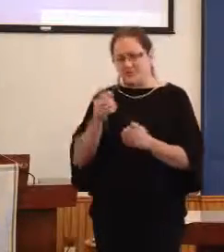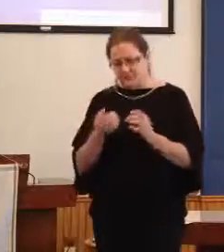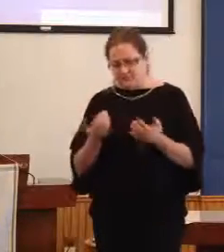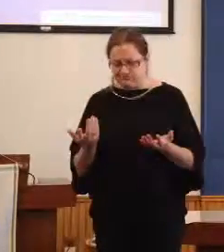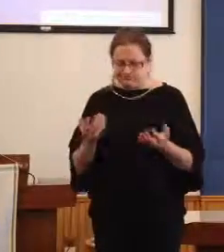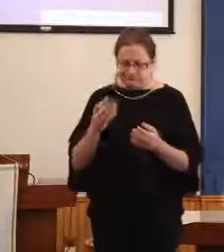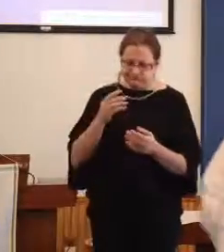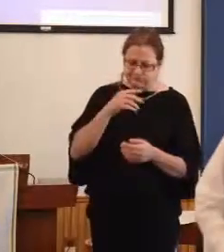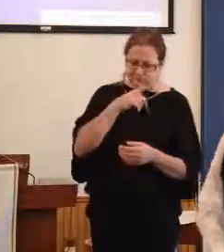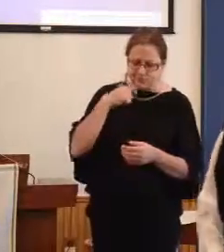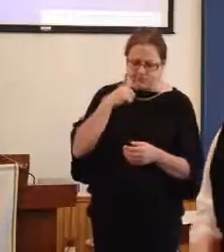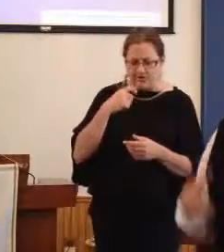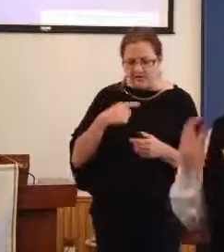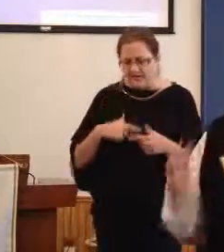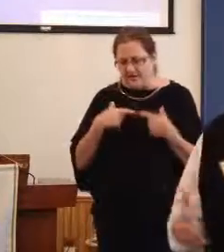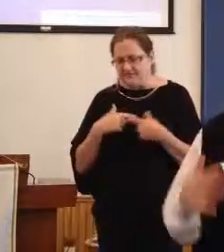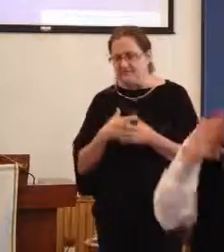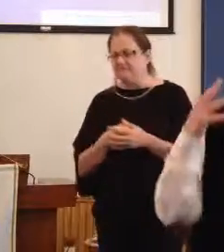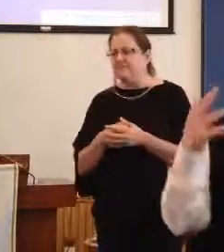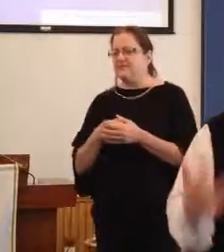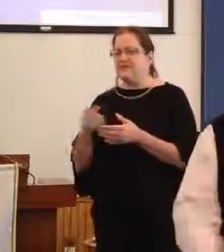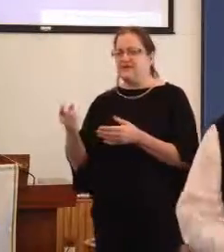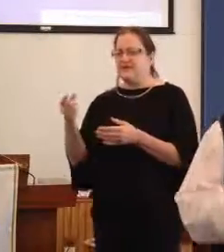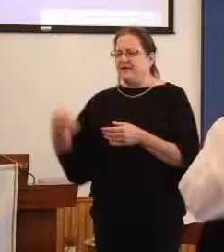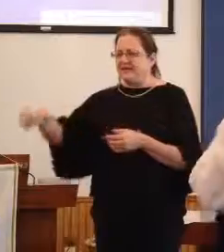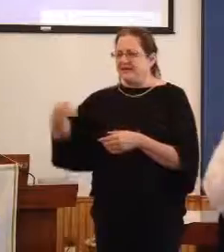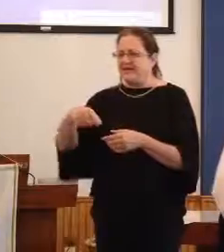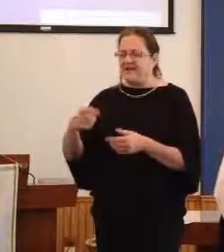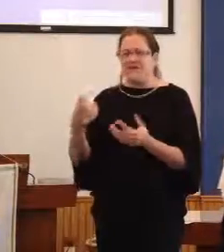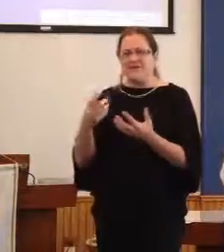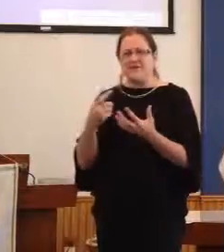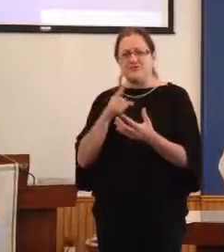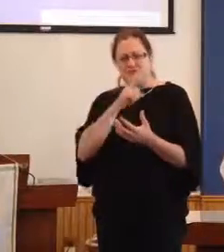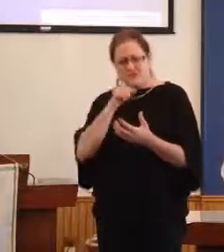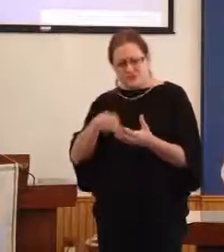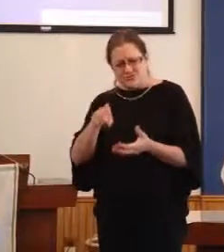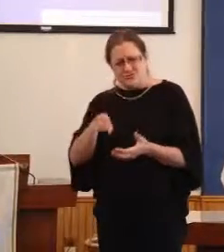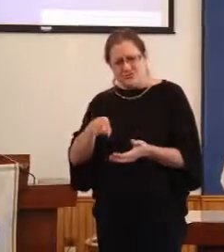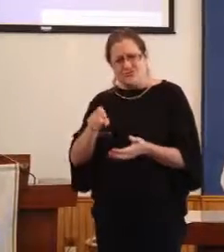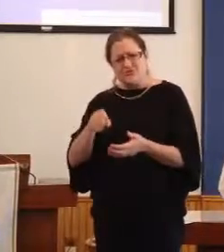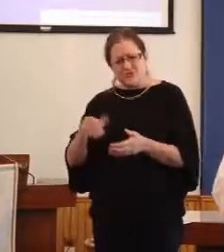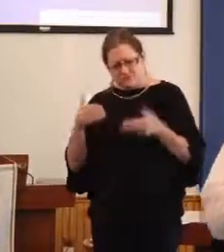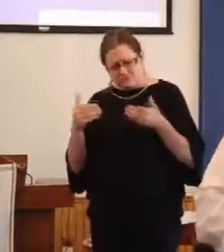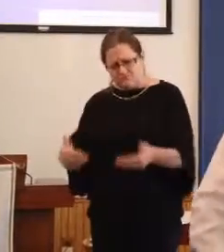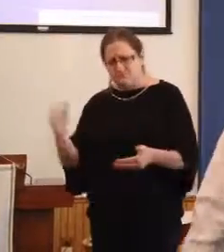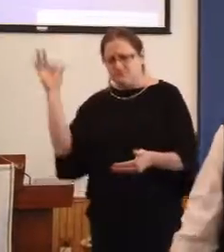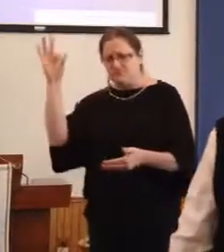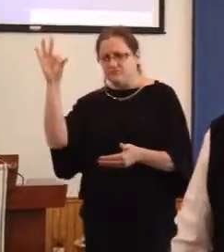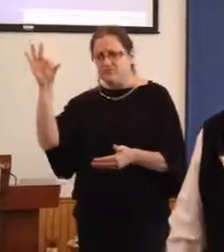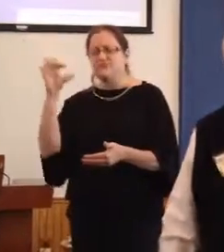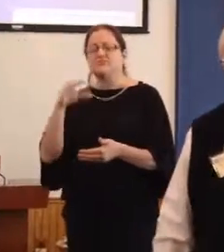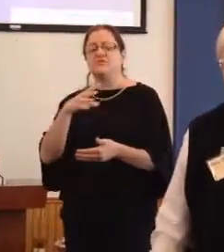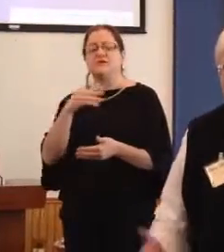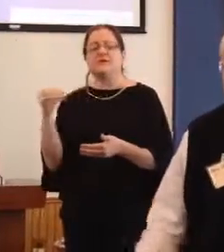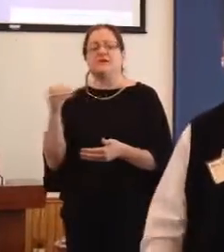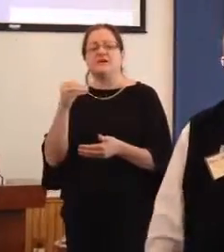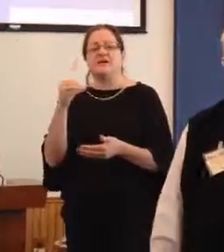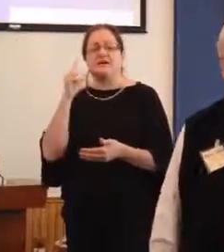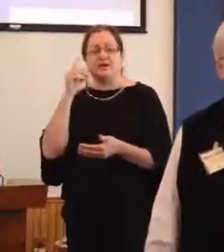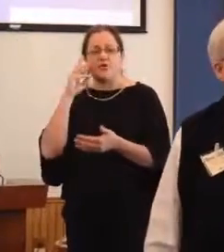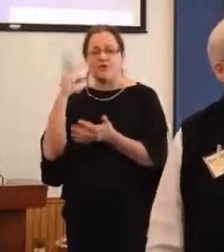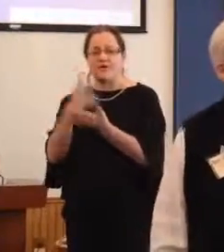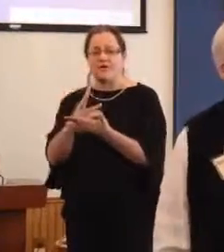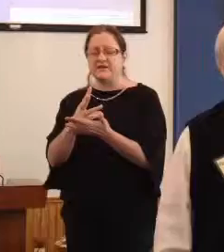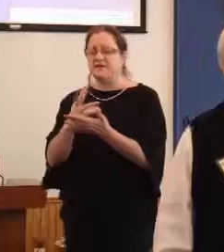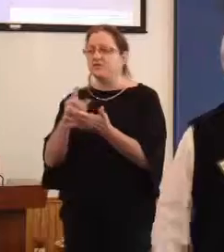not begin preaching and teaching and witnessing to what they had seen? They had